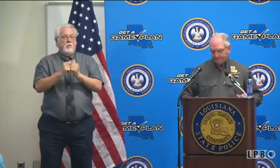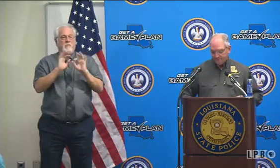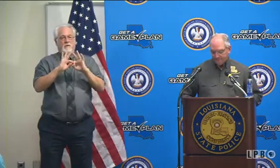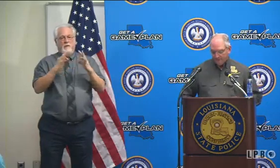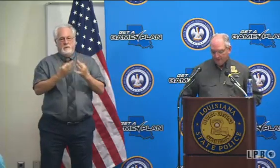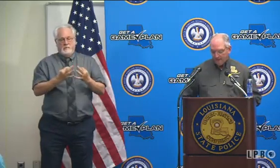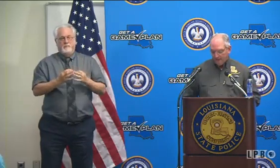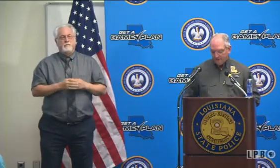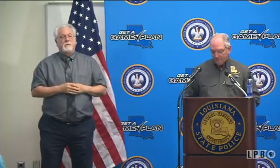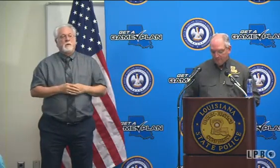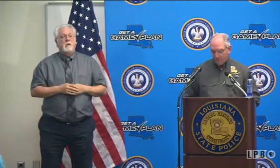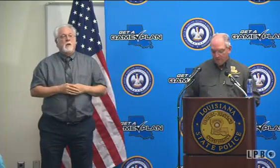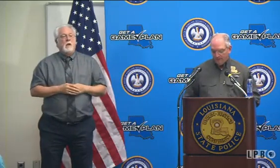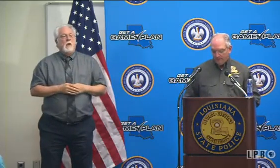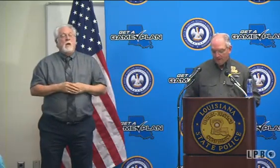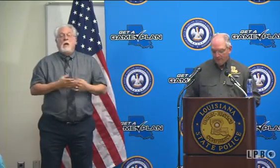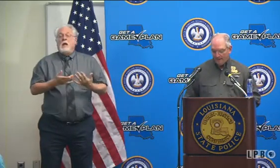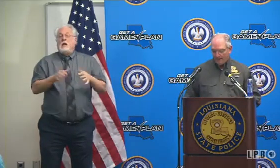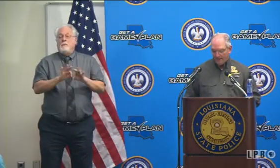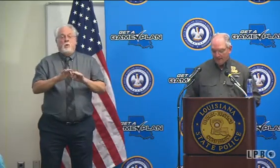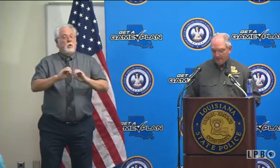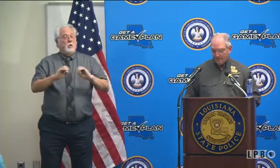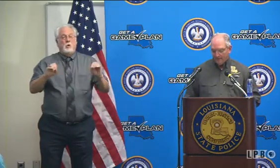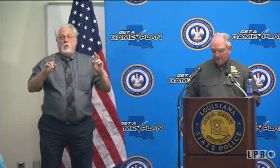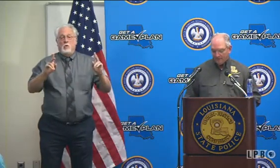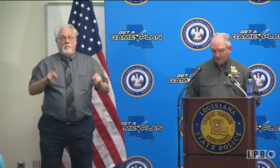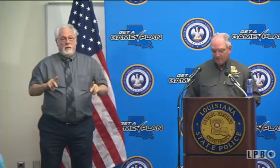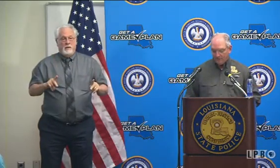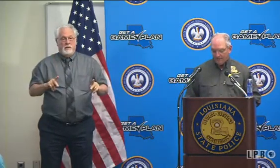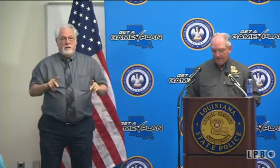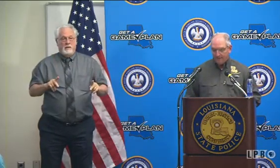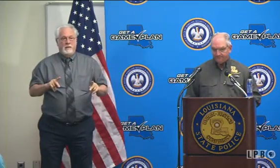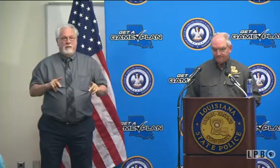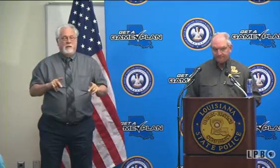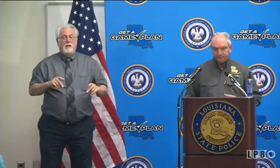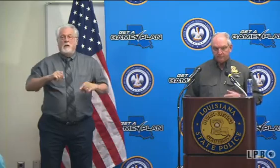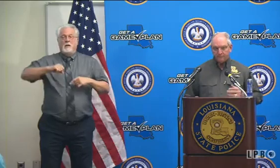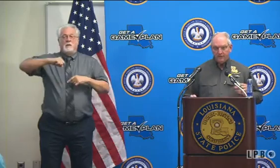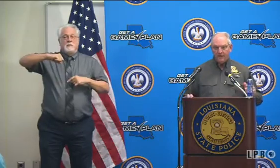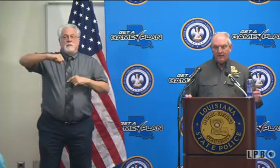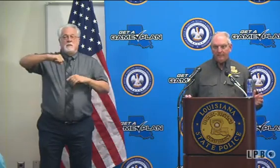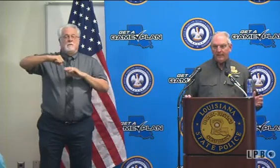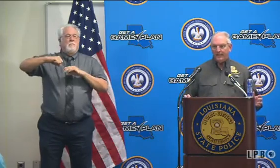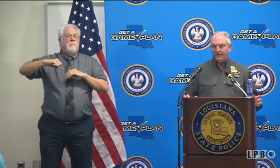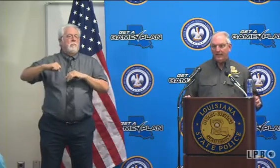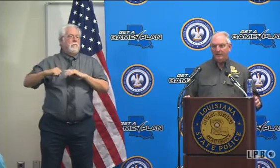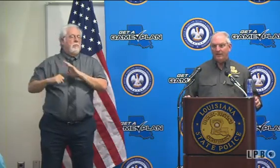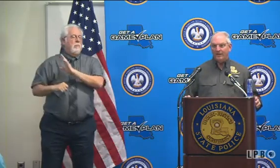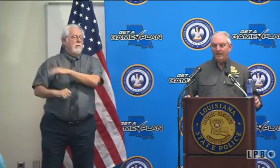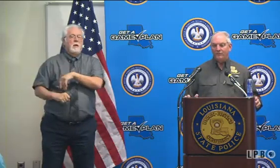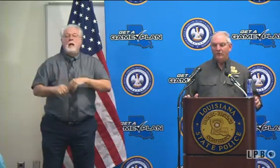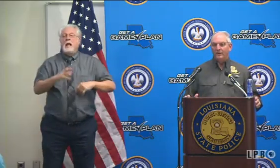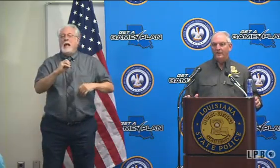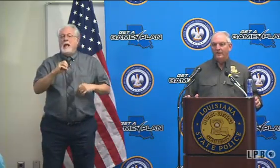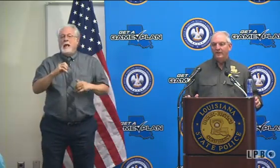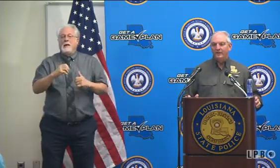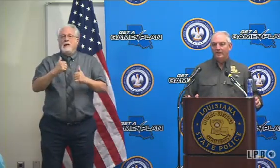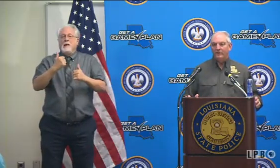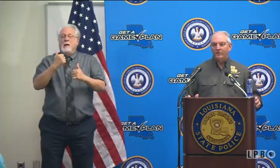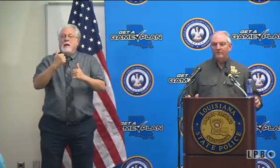families. It's important that nobody lets their guard down. And